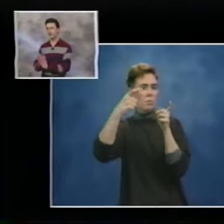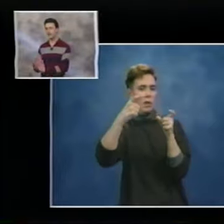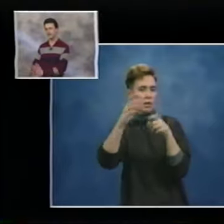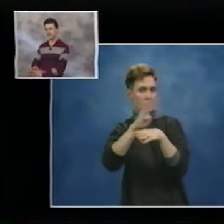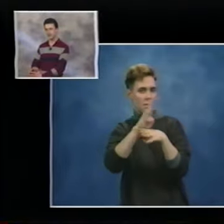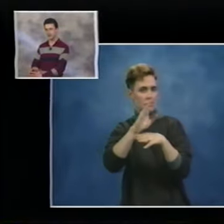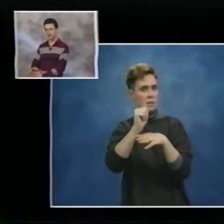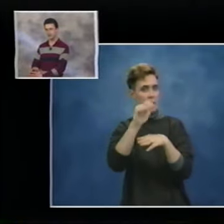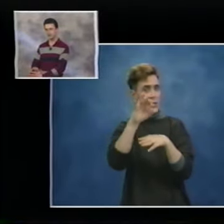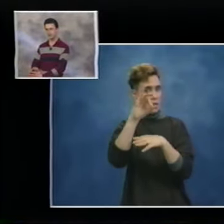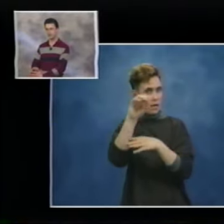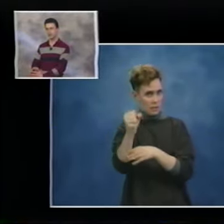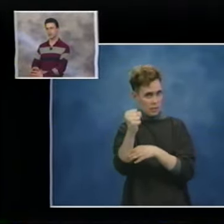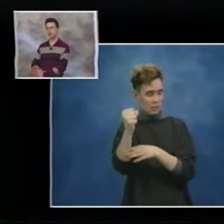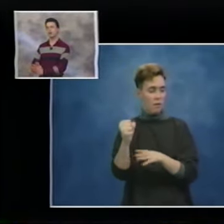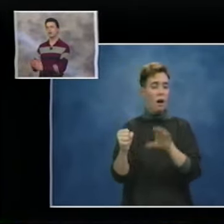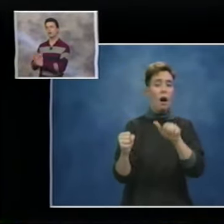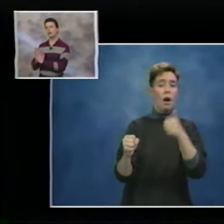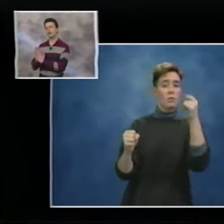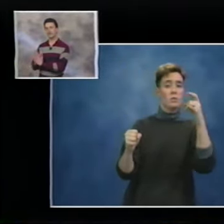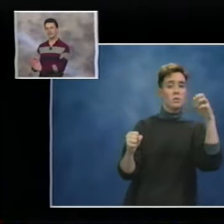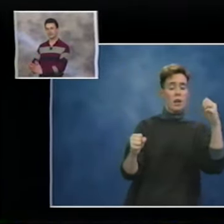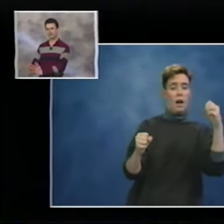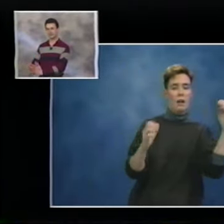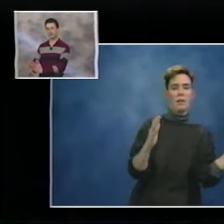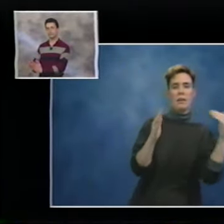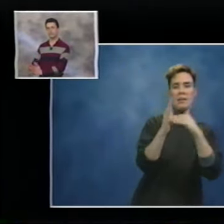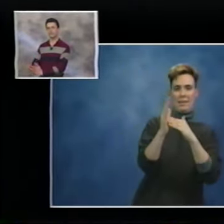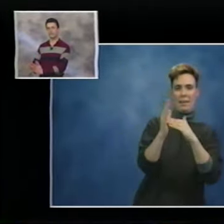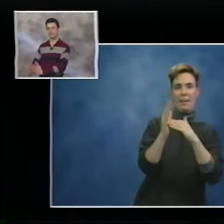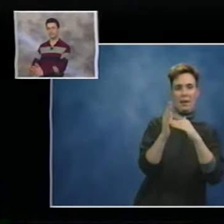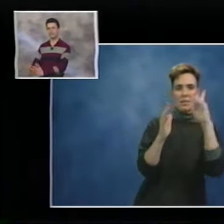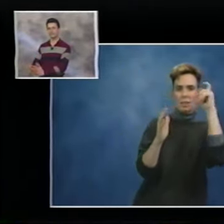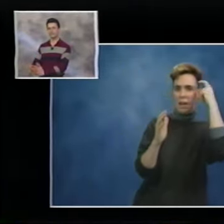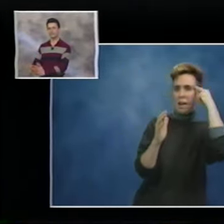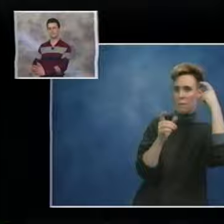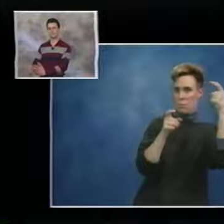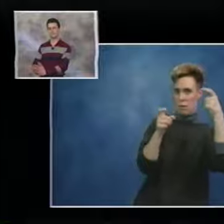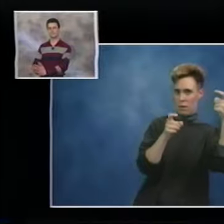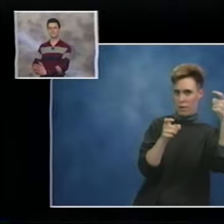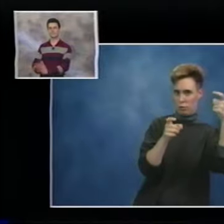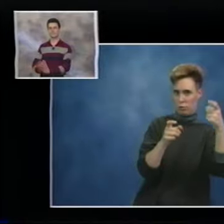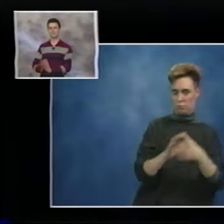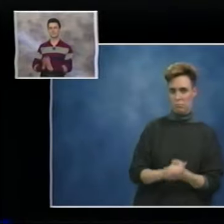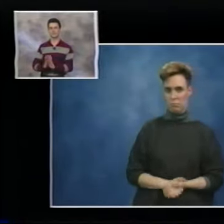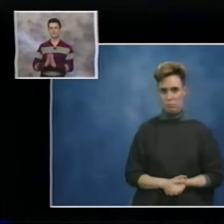and the other side will argue against government regulation.